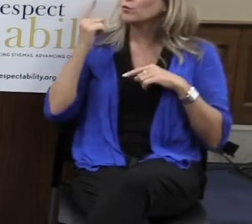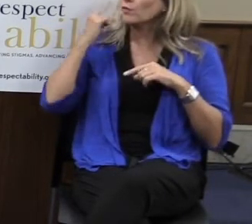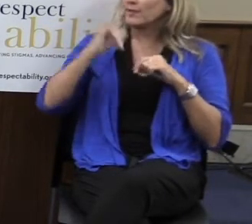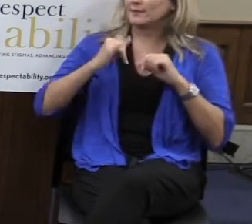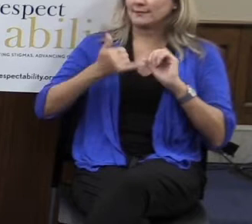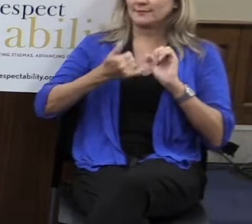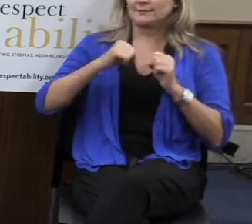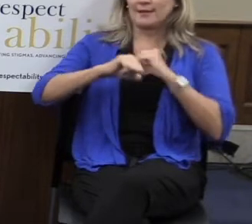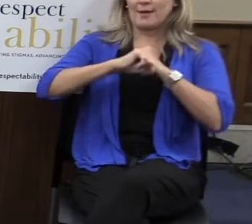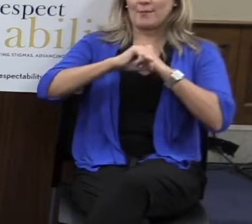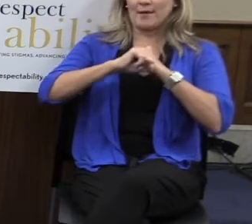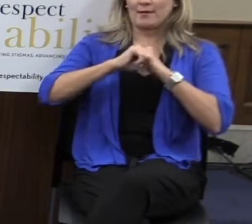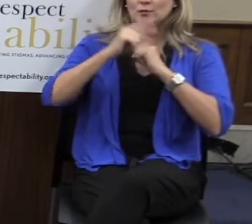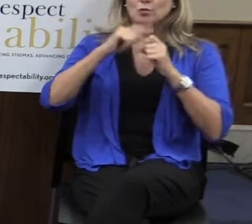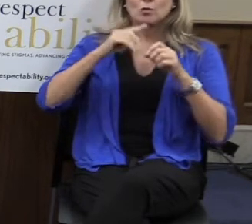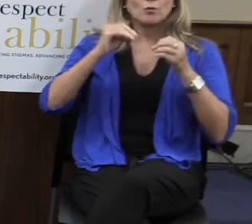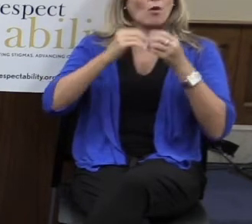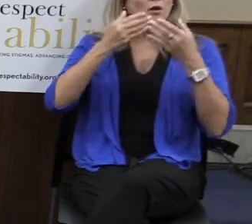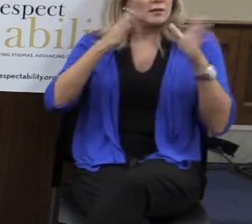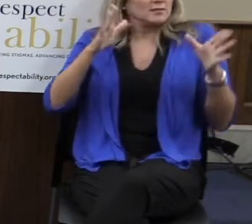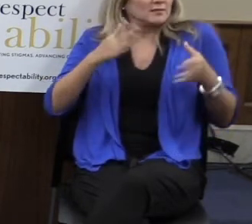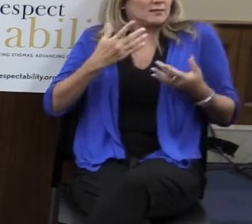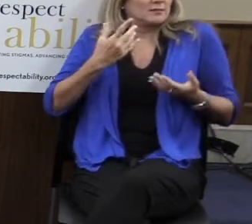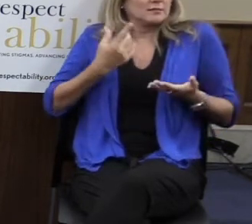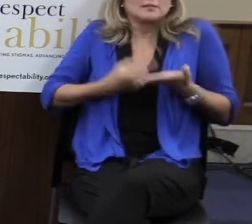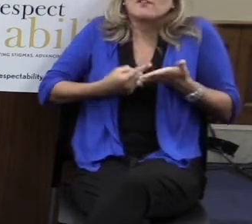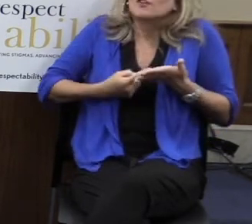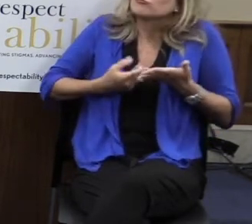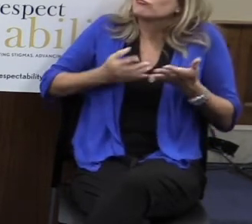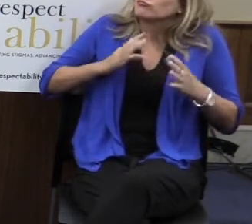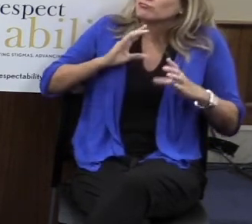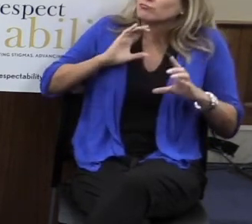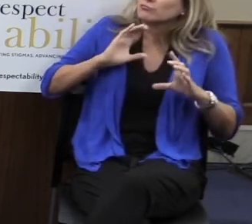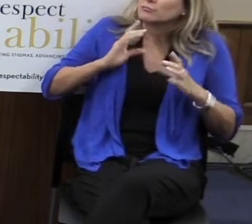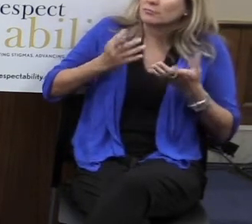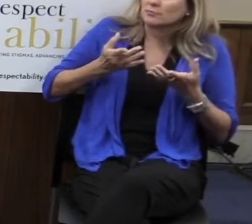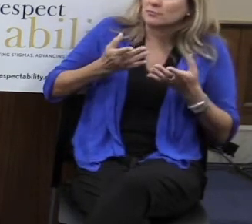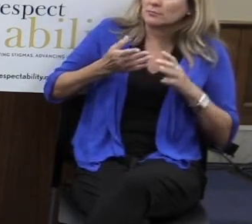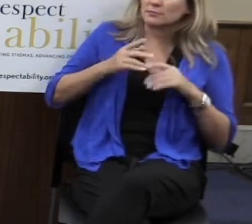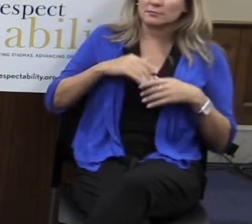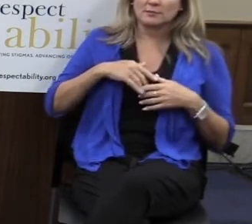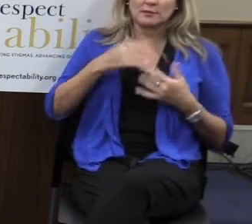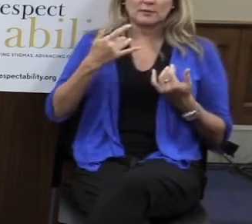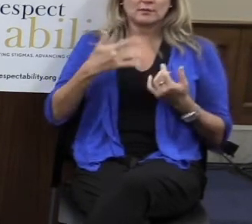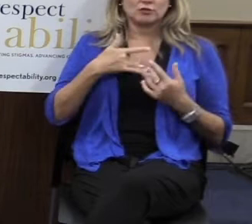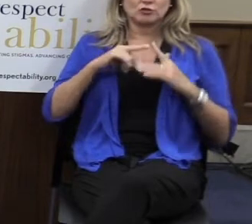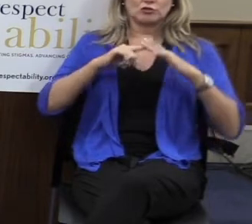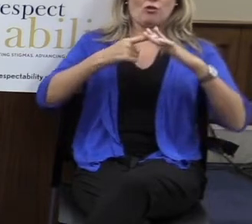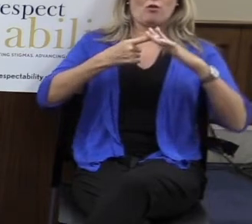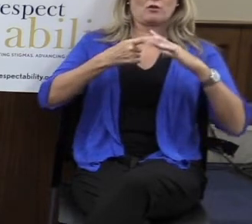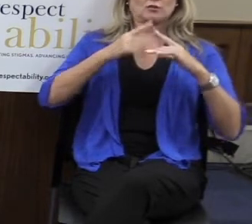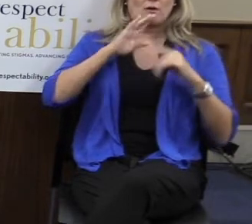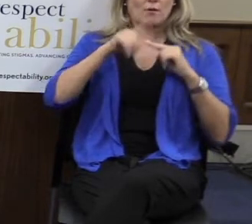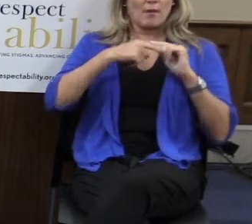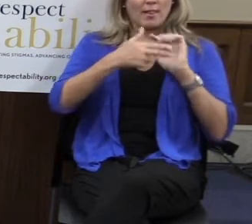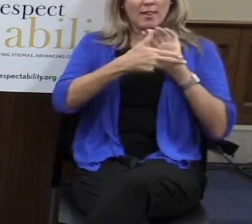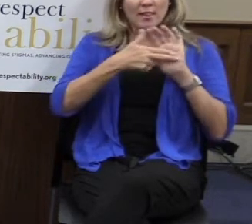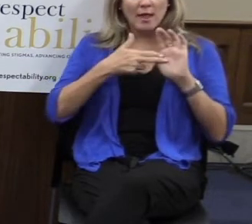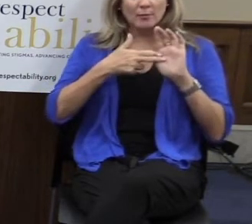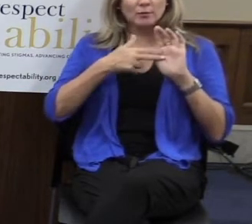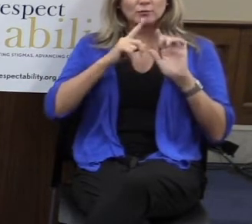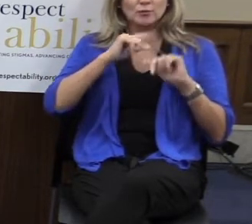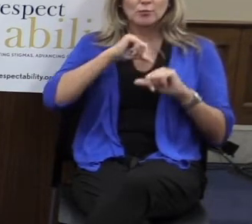to actually open it for conversations. Talk about labels, talk about the labels, what we are proud, and making